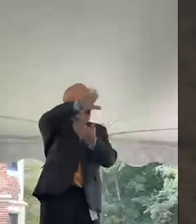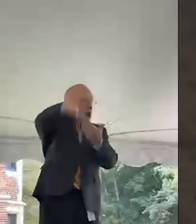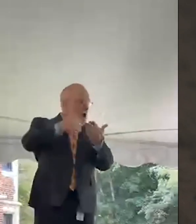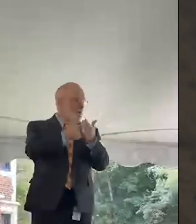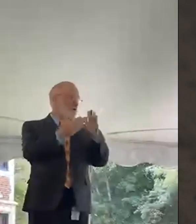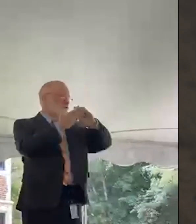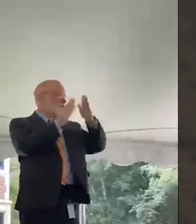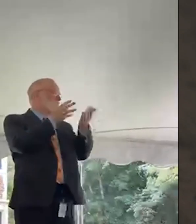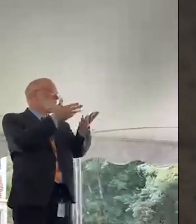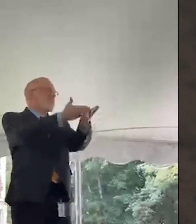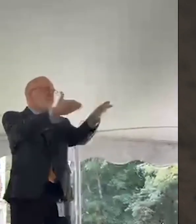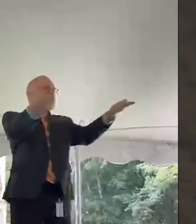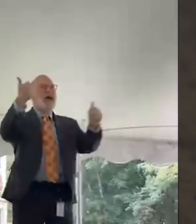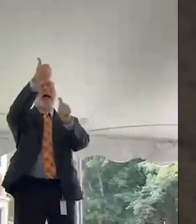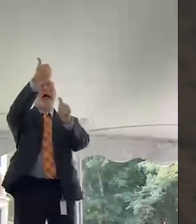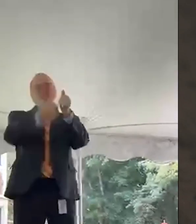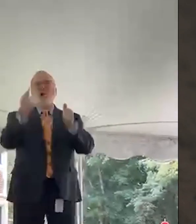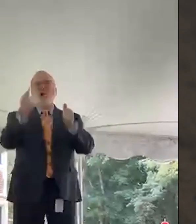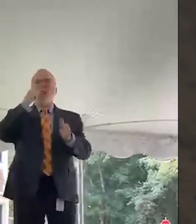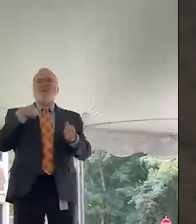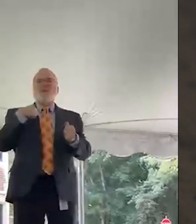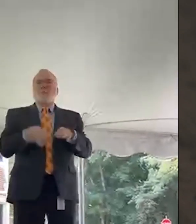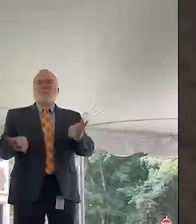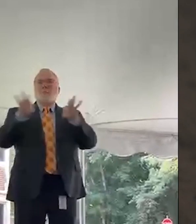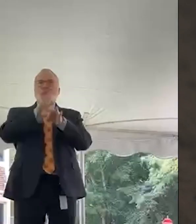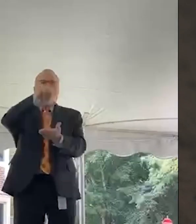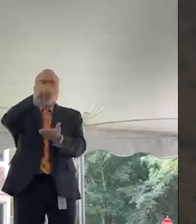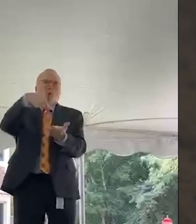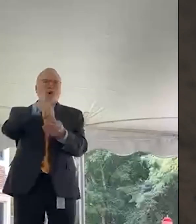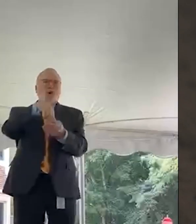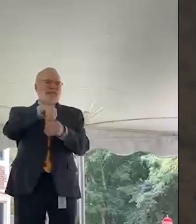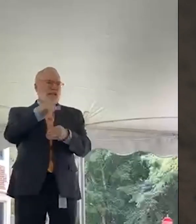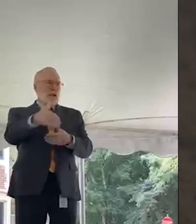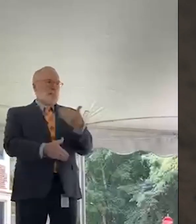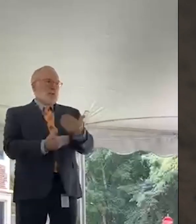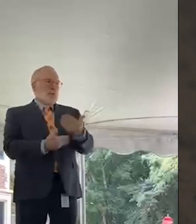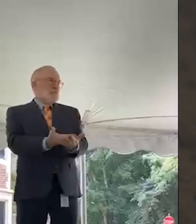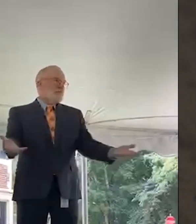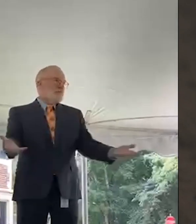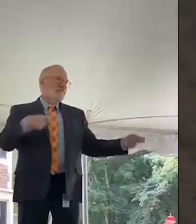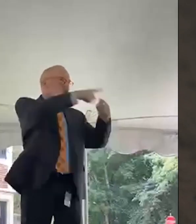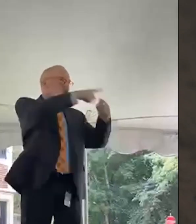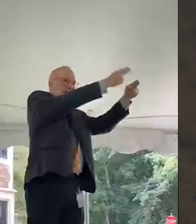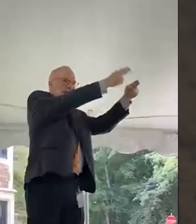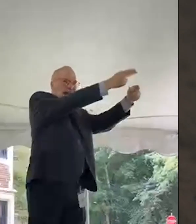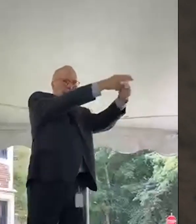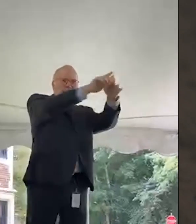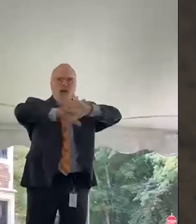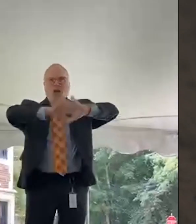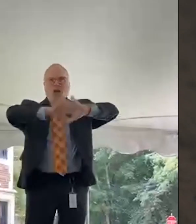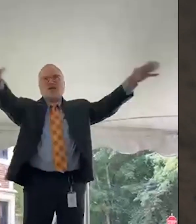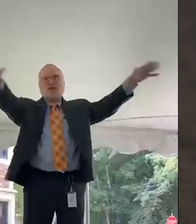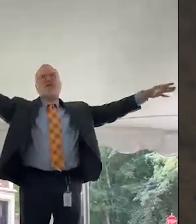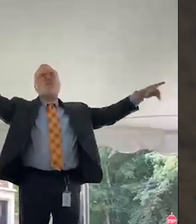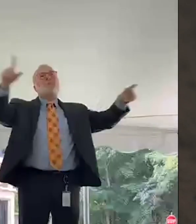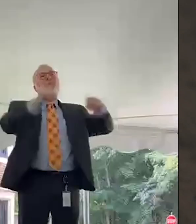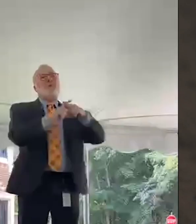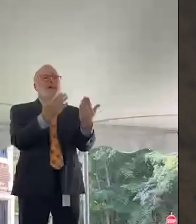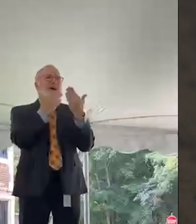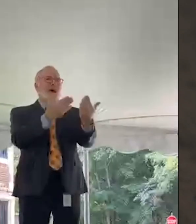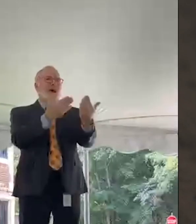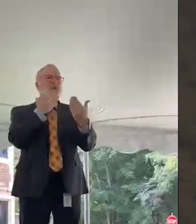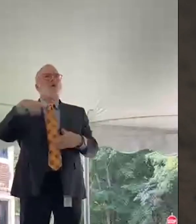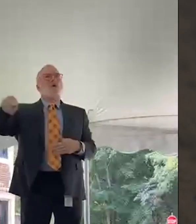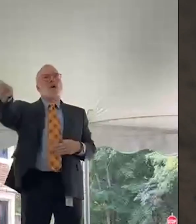I just want to say thank you to the community as well. You all have had such an important role. I can't name all